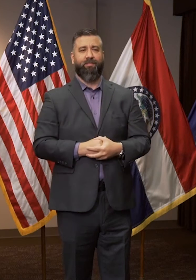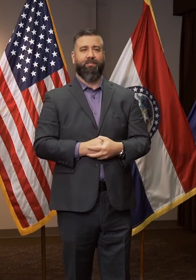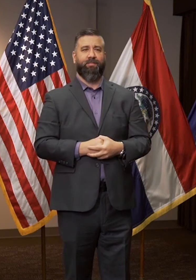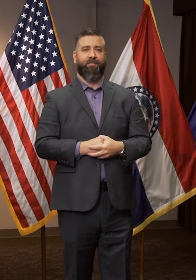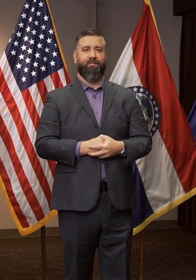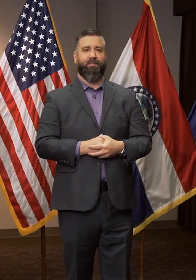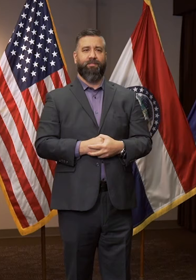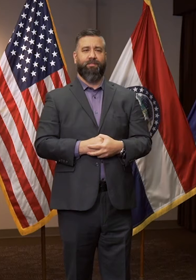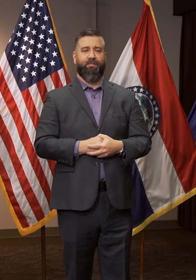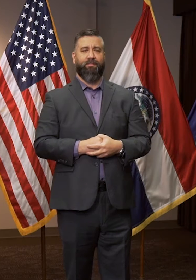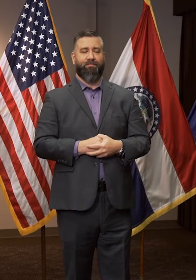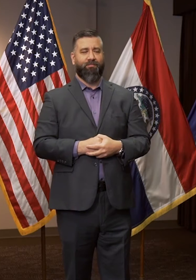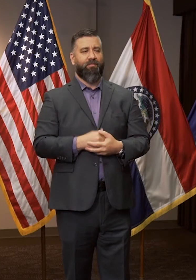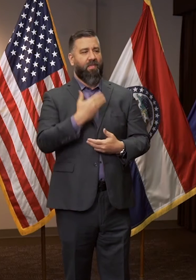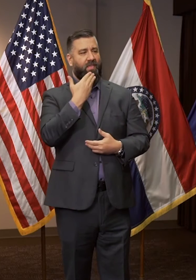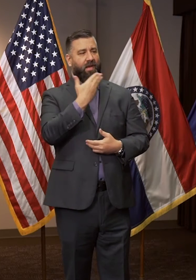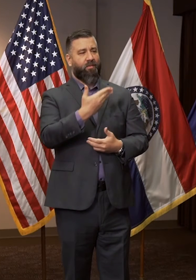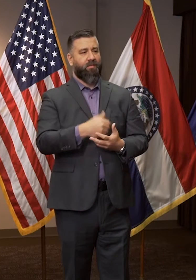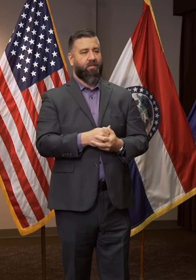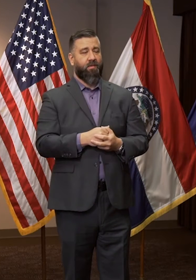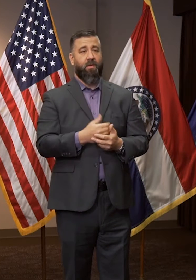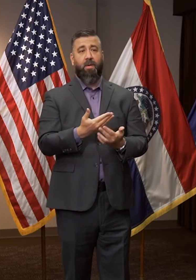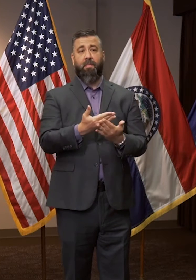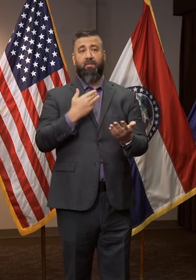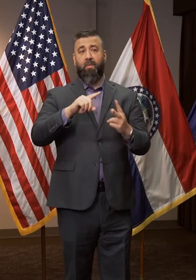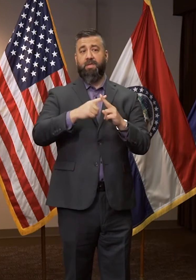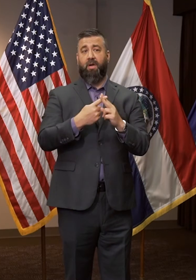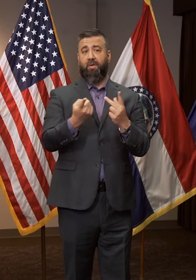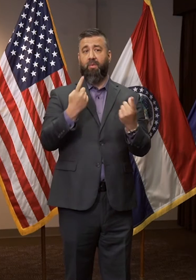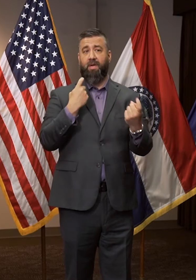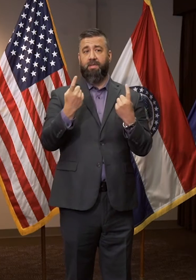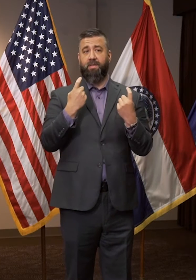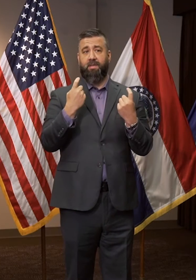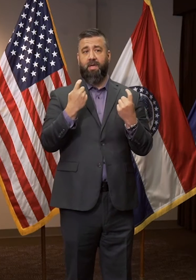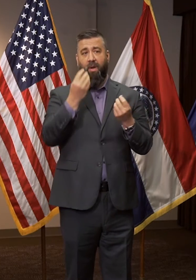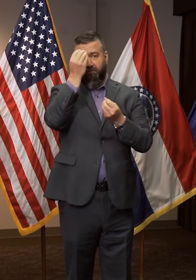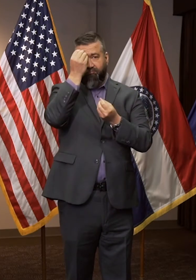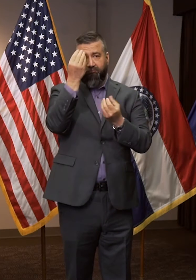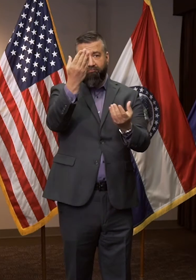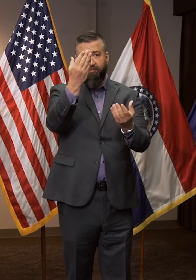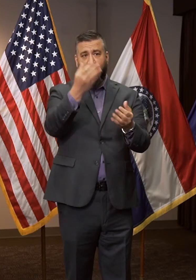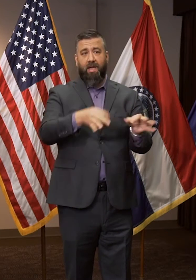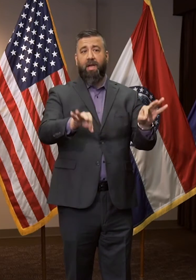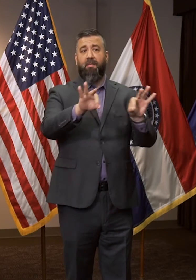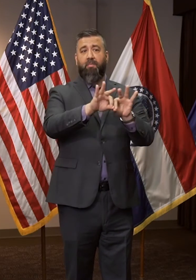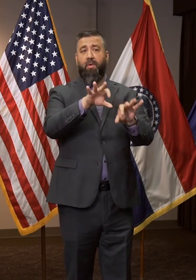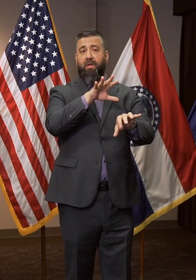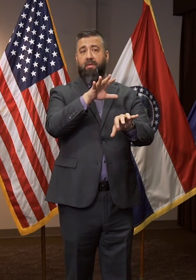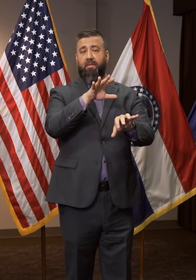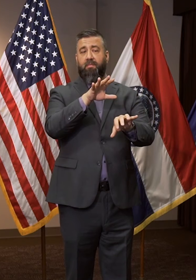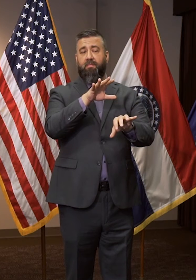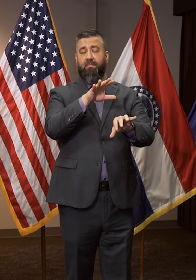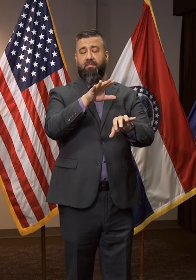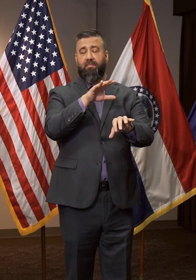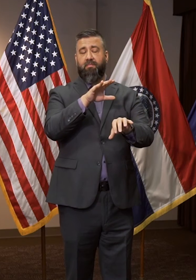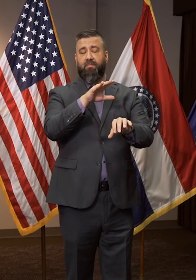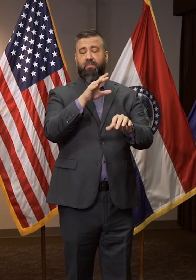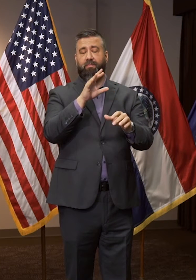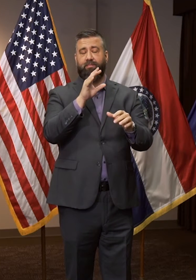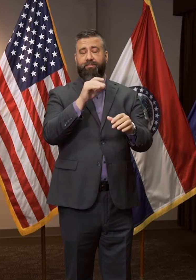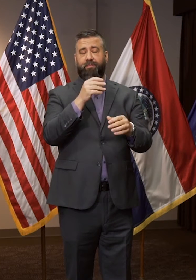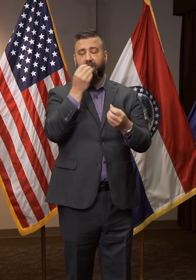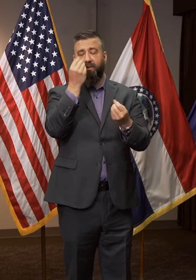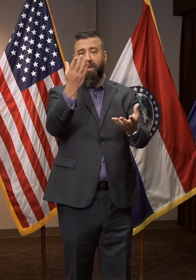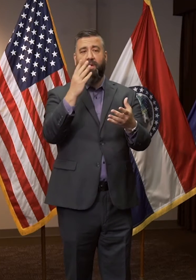Thank you, Congresswoman. Before we open it up to questions, I'd like to give you an important update on vaccine appointments in St. Louis County.